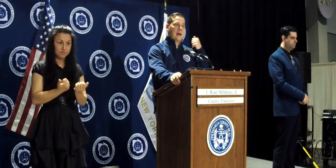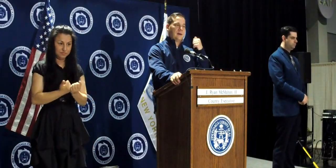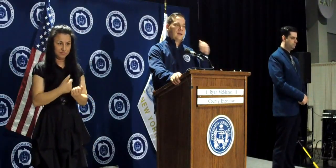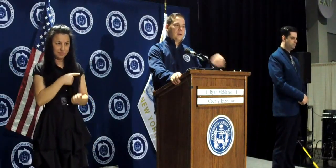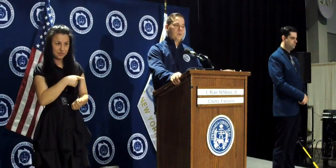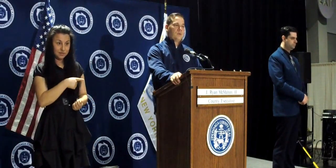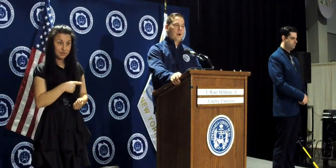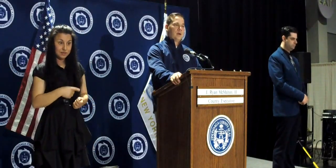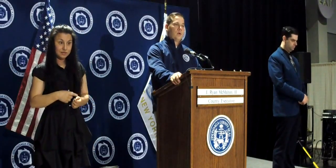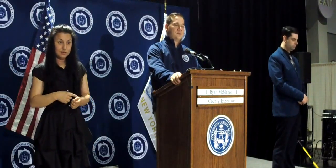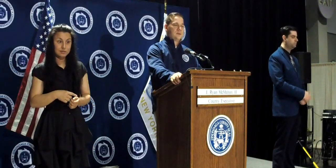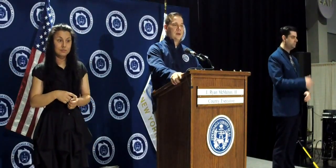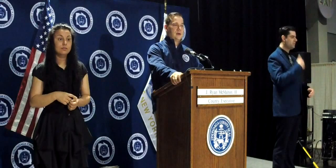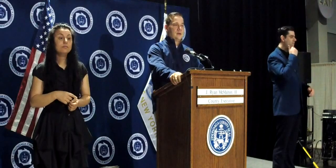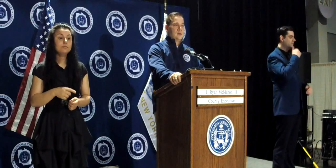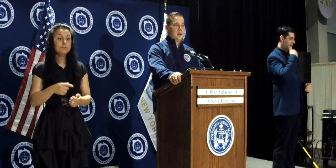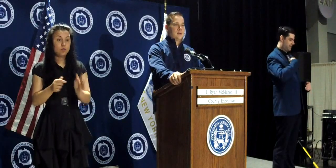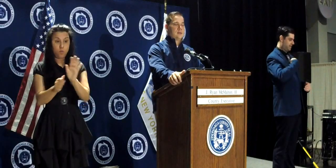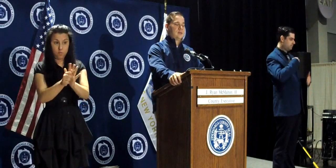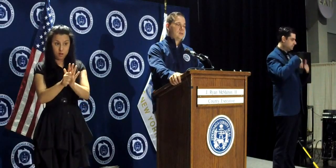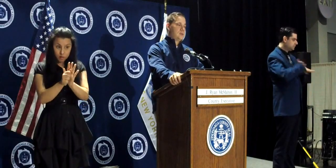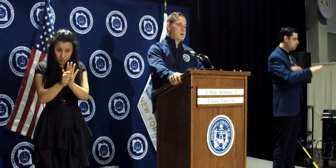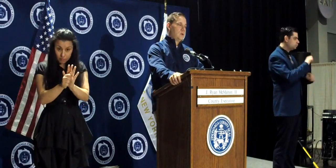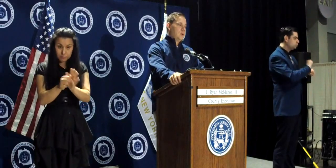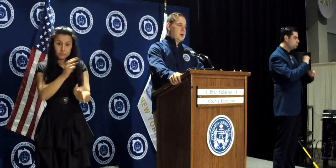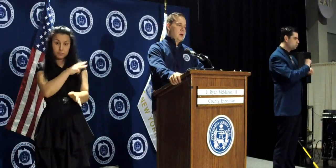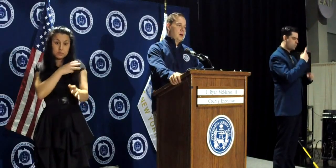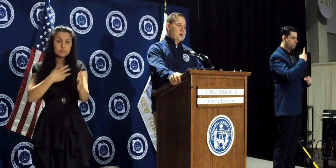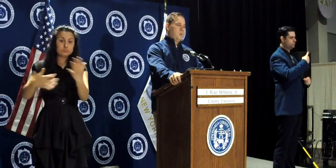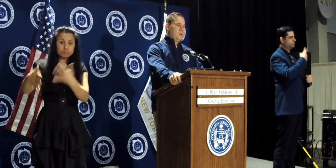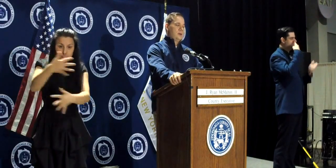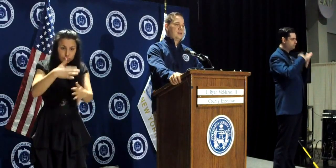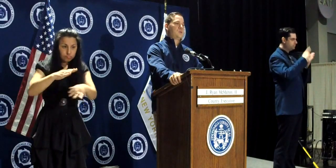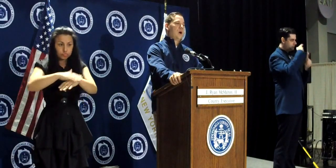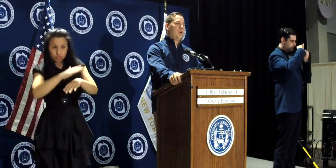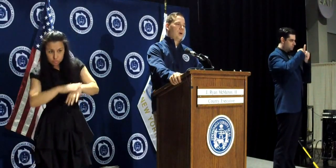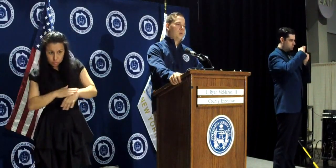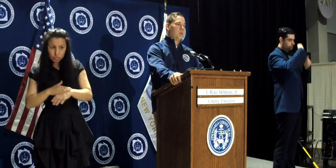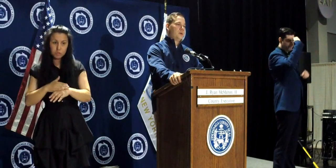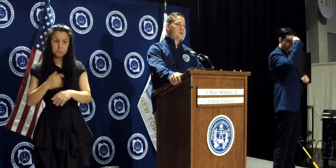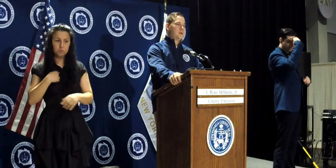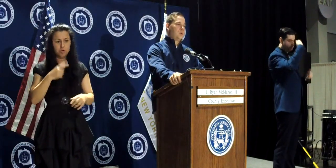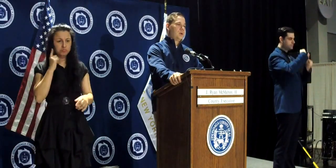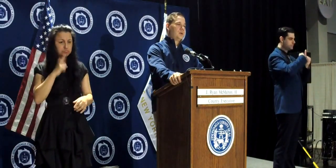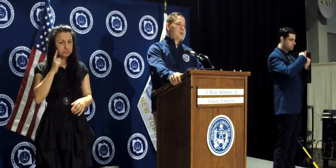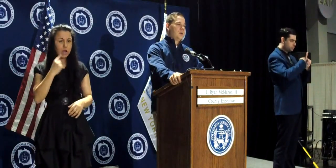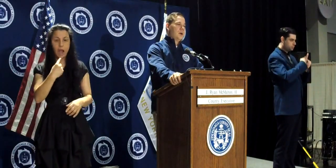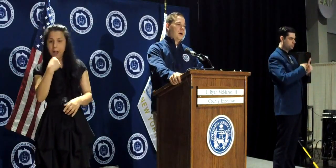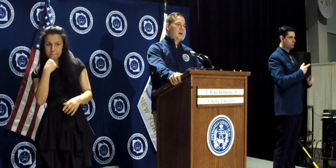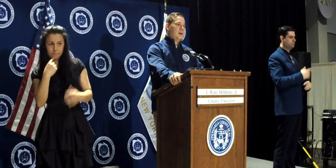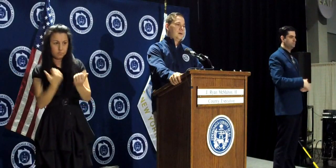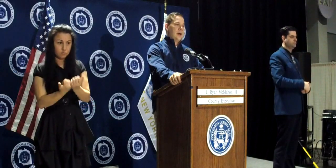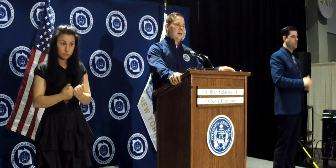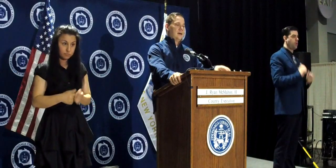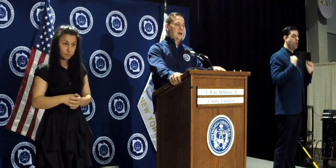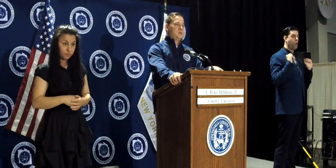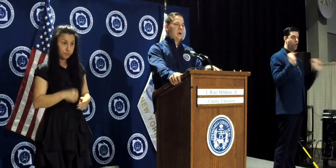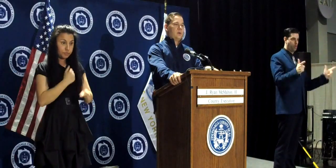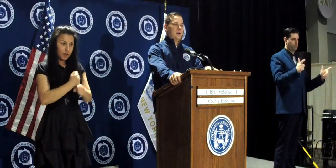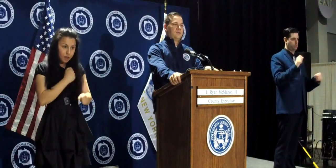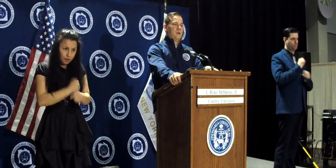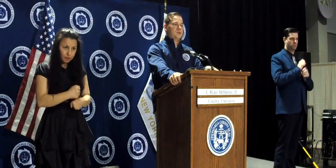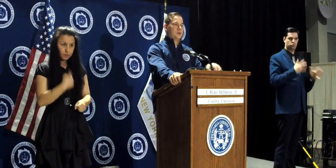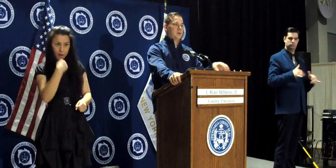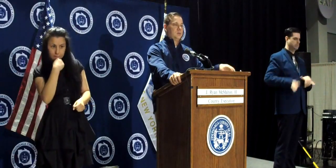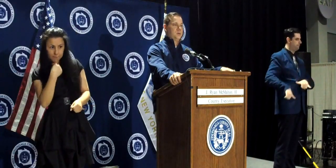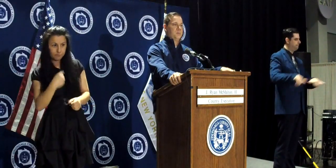take it again before I go into that station. So that's what all of our employees are doing. Again, hence why